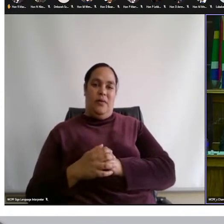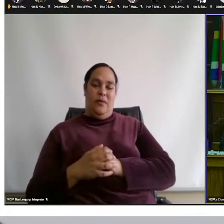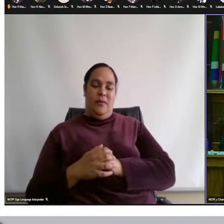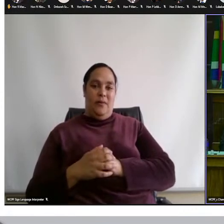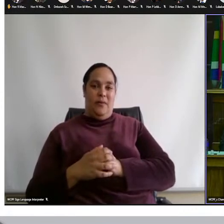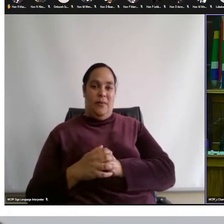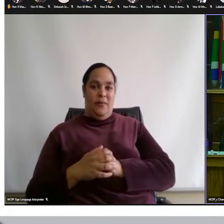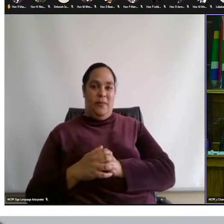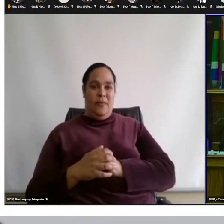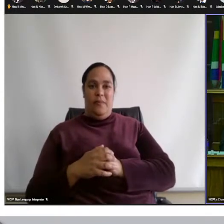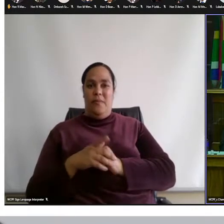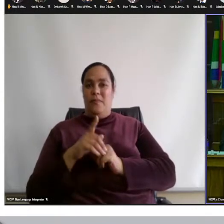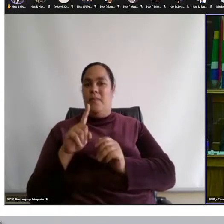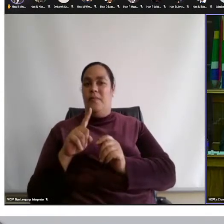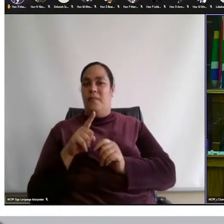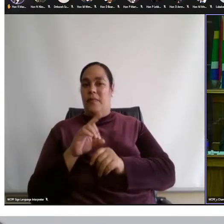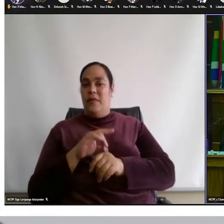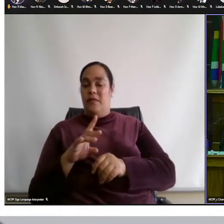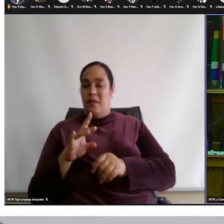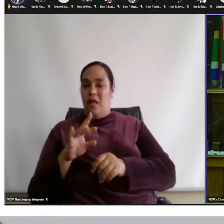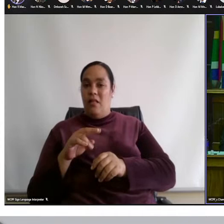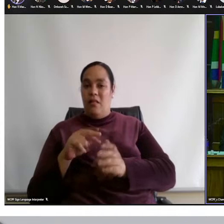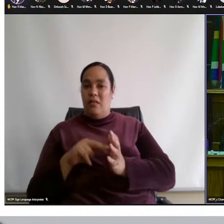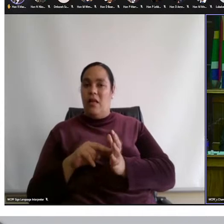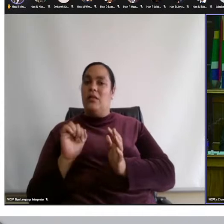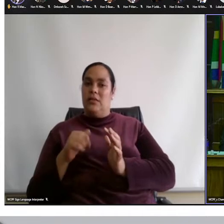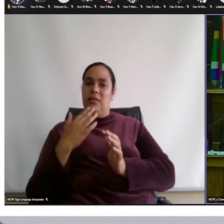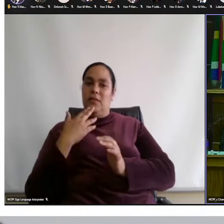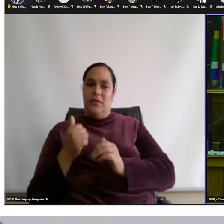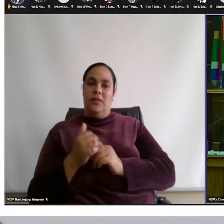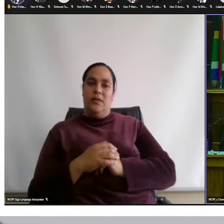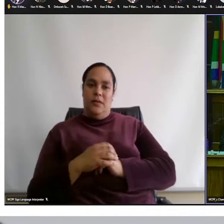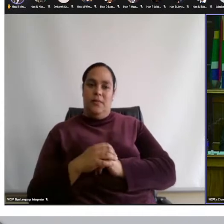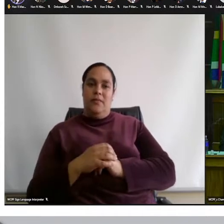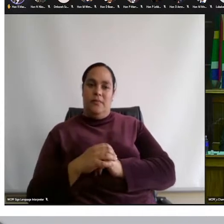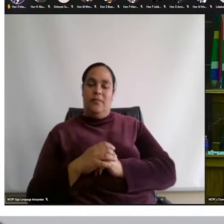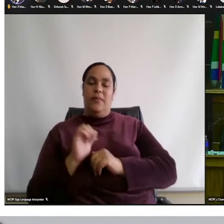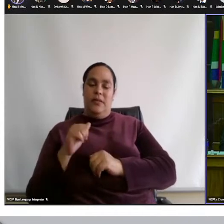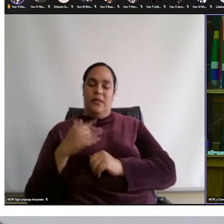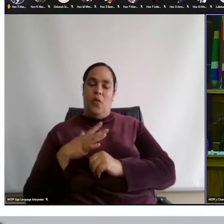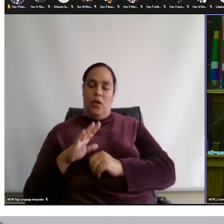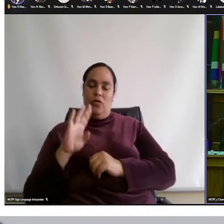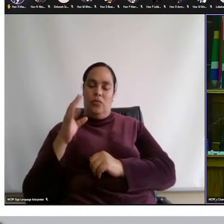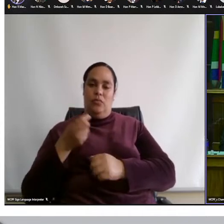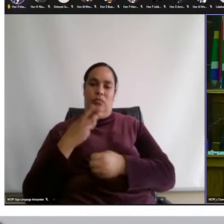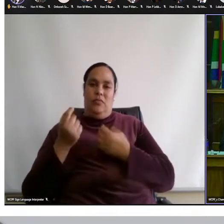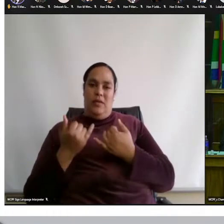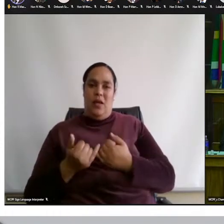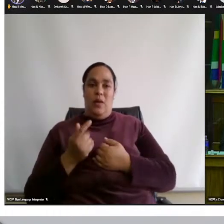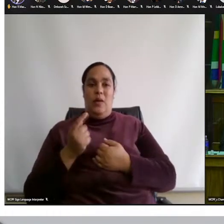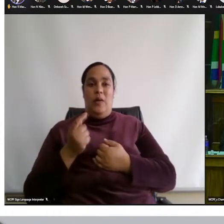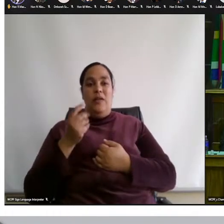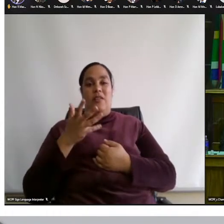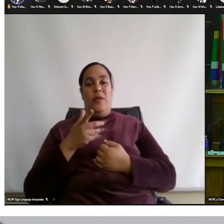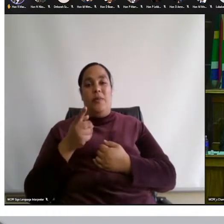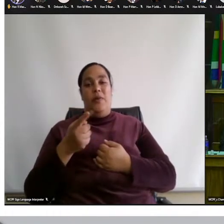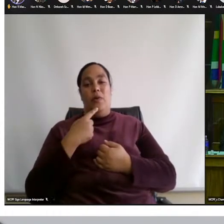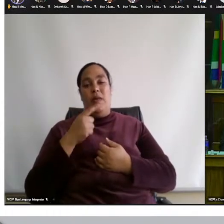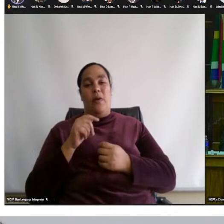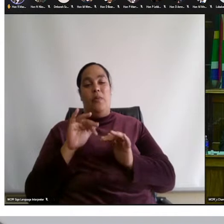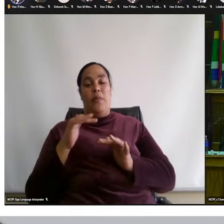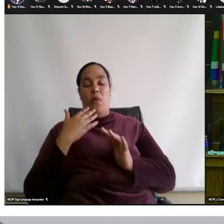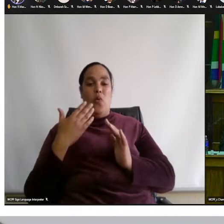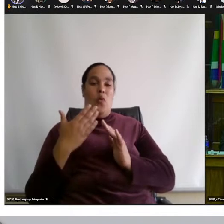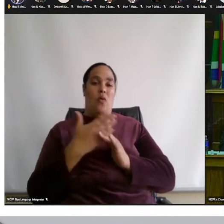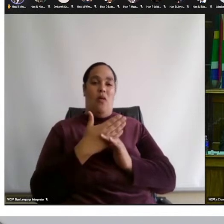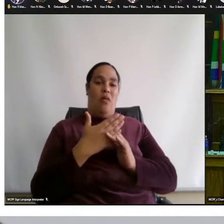Does your point of order still stand, Honorable Mackenzie? Yes, please. Yes, please. I'd like to raise it now. Speaker, you previously ruled on people interjecting